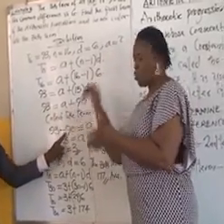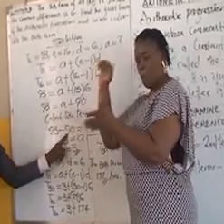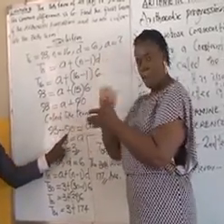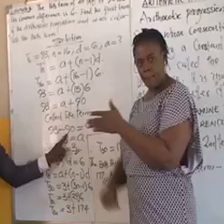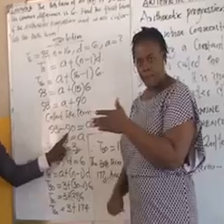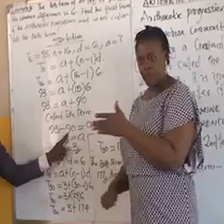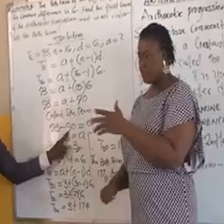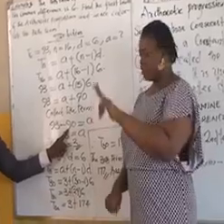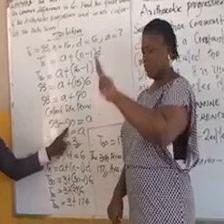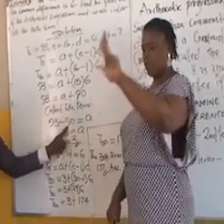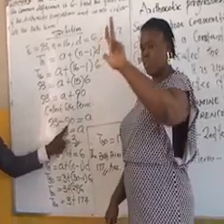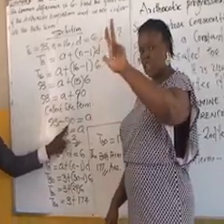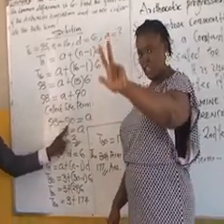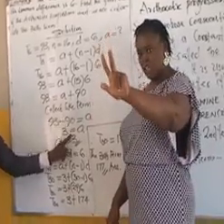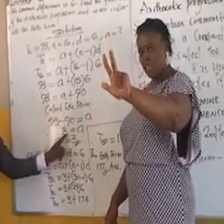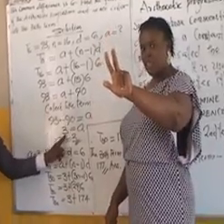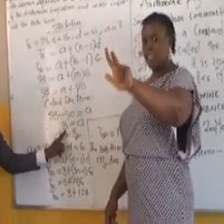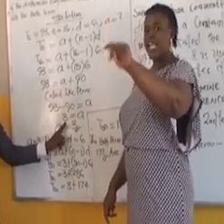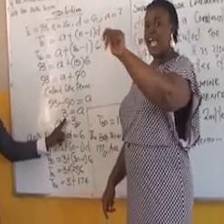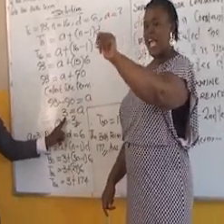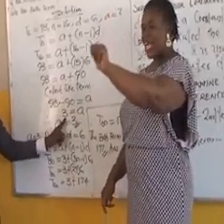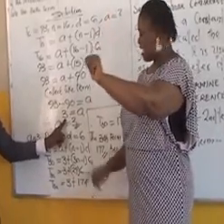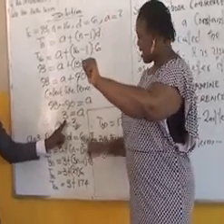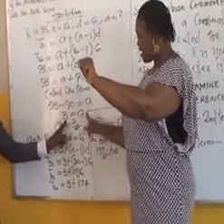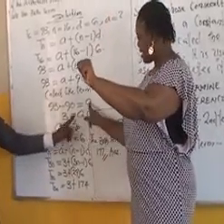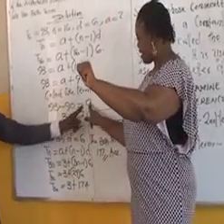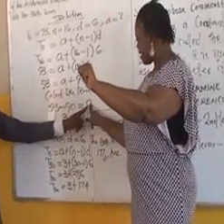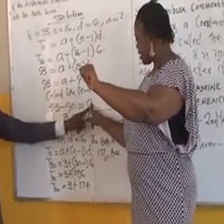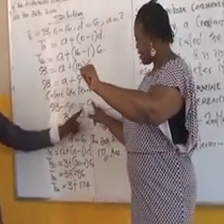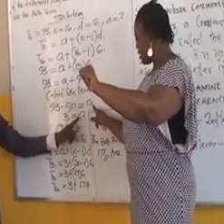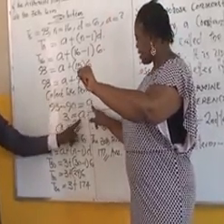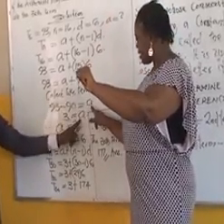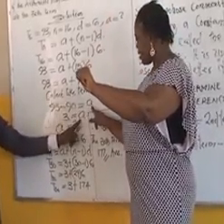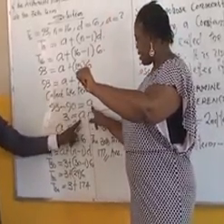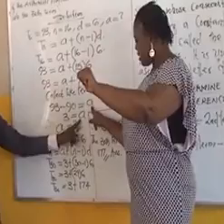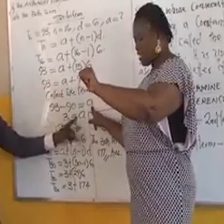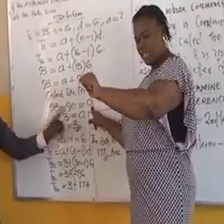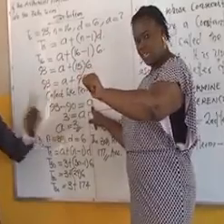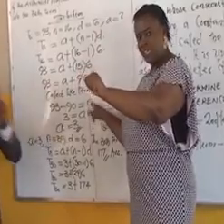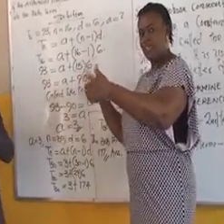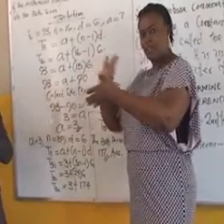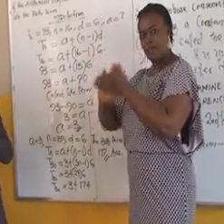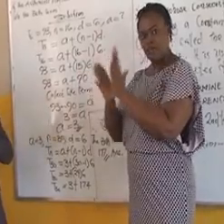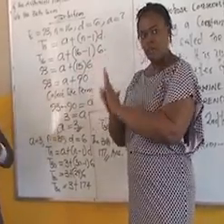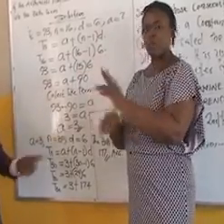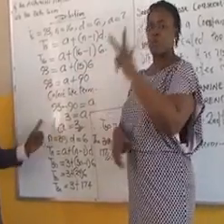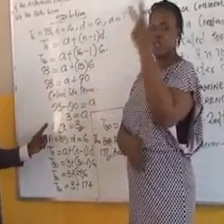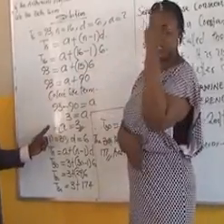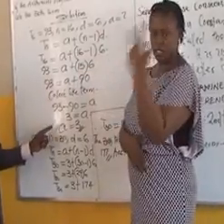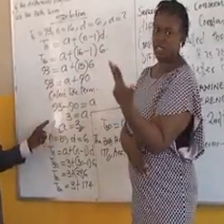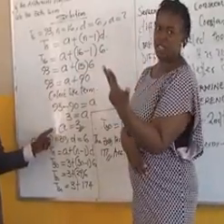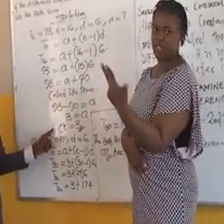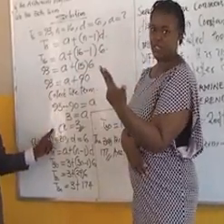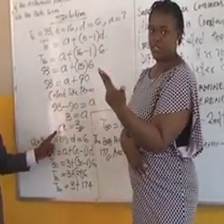93 minus 90 will have what? 3 equals to A. And the same time we can